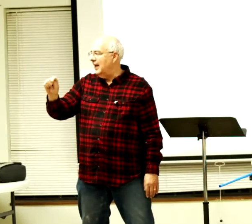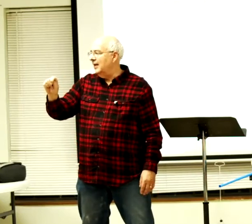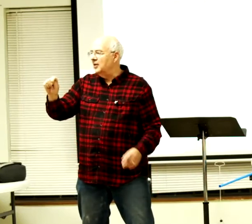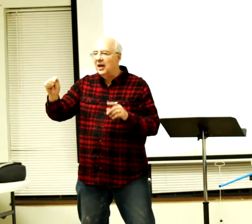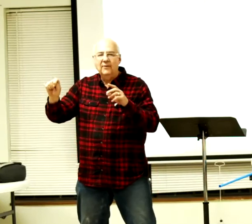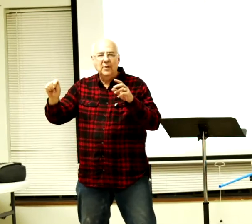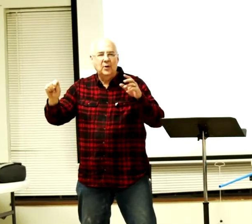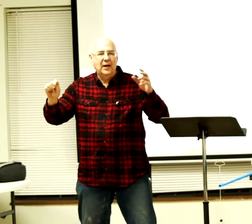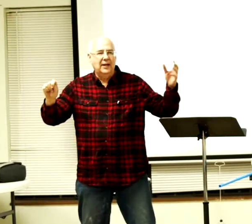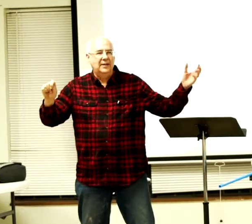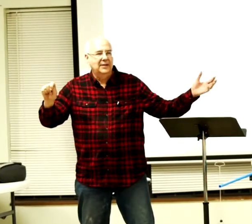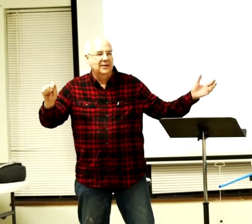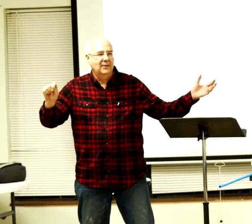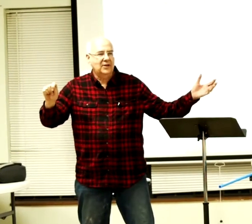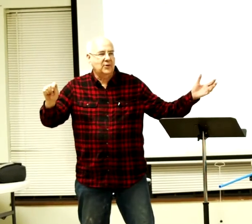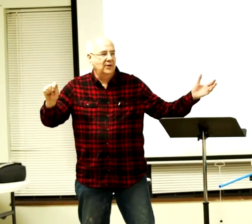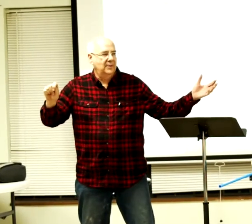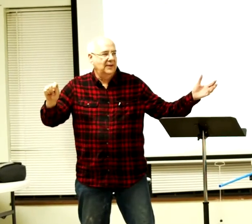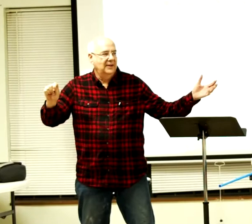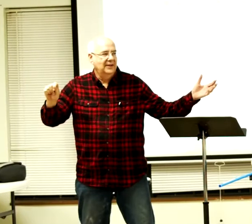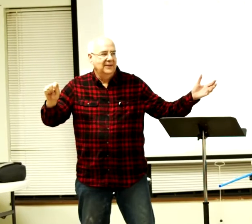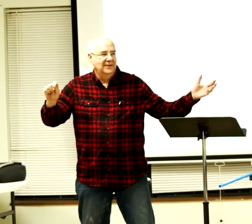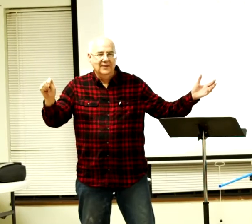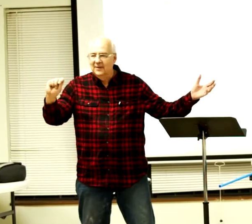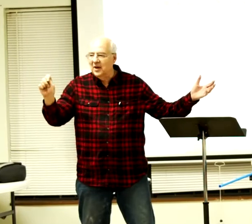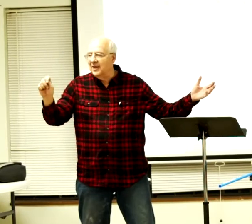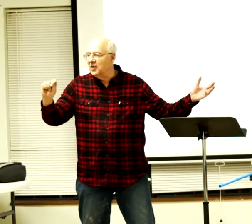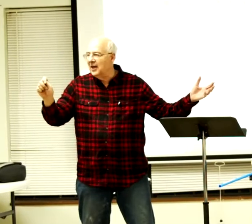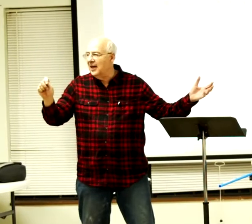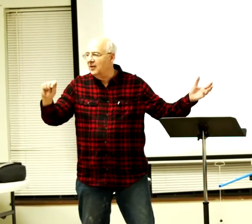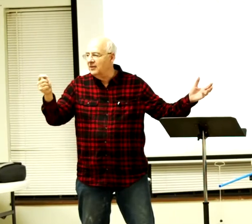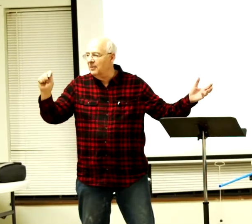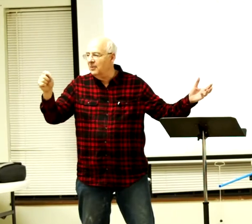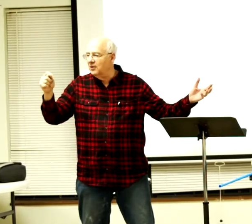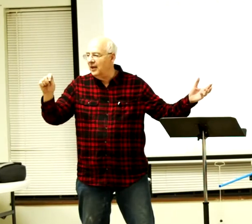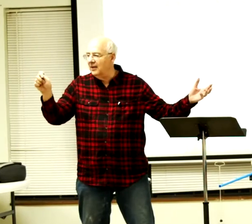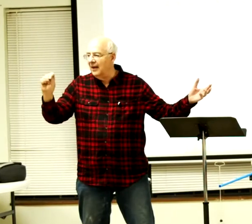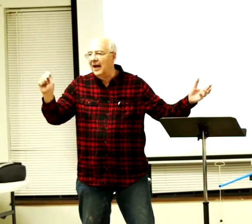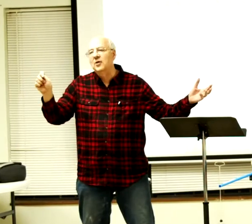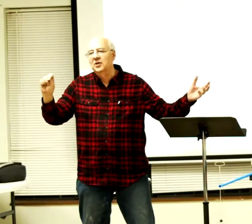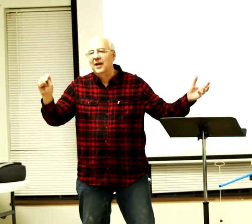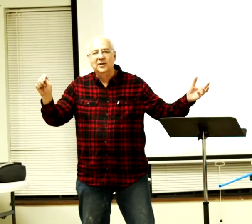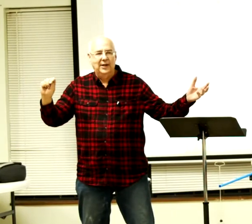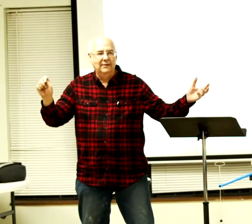And the sign for toilet, restroom, side to side, or some people shake it. I do the side to side,